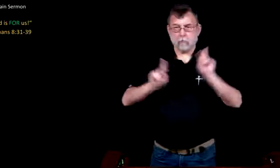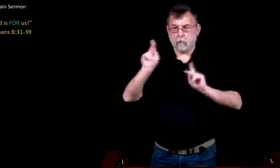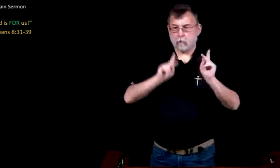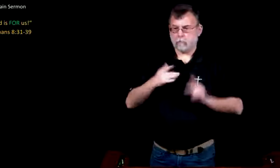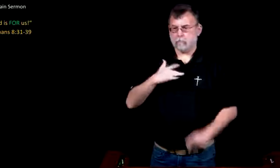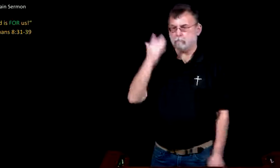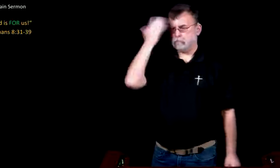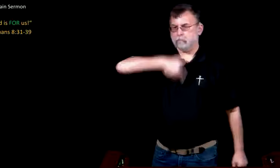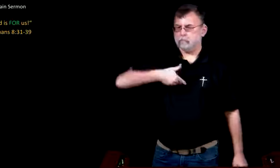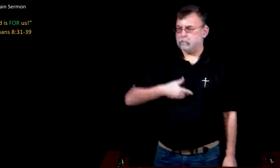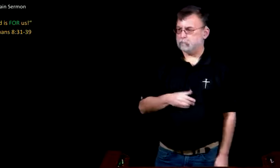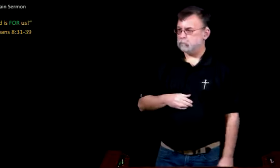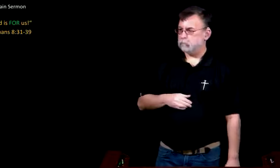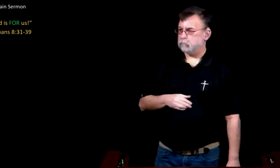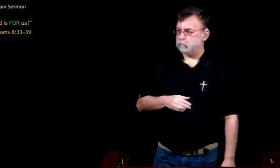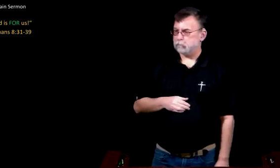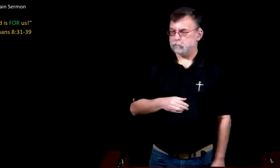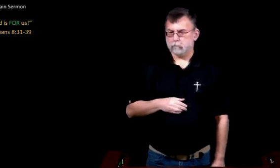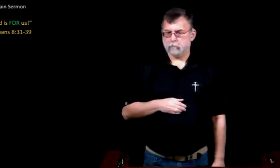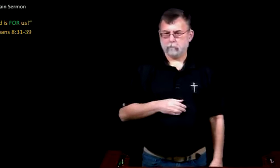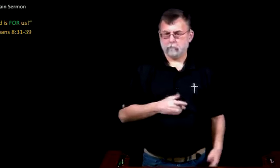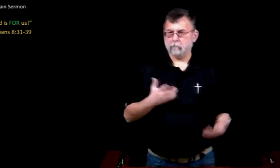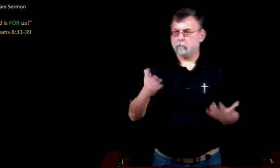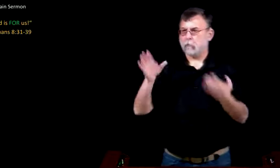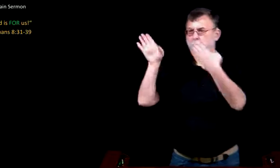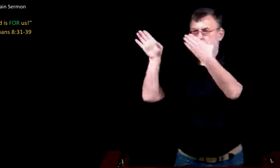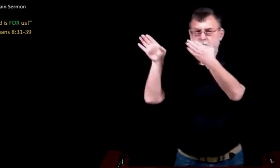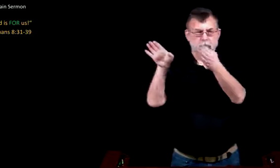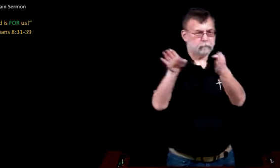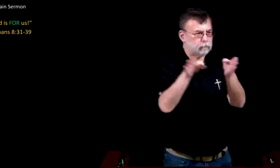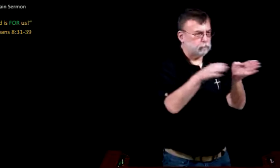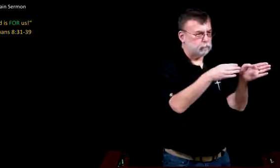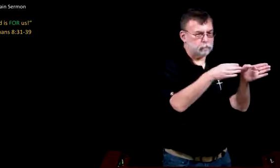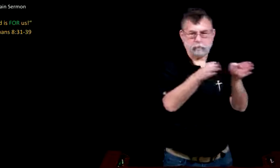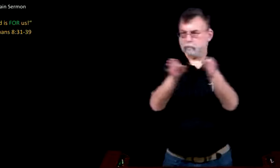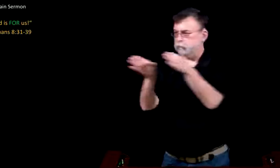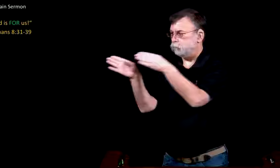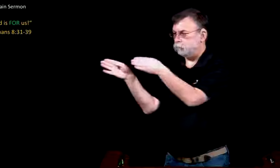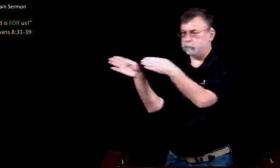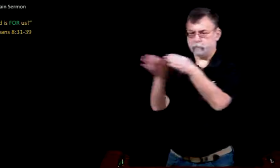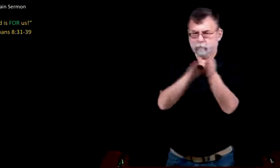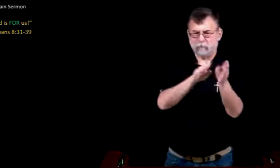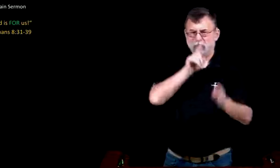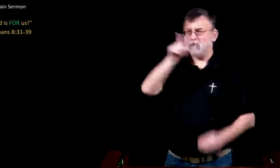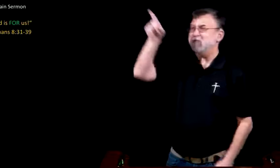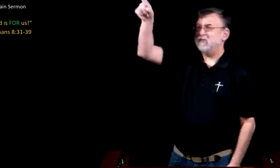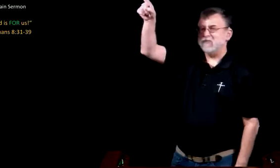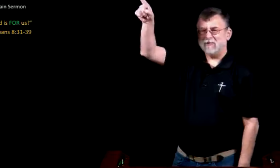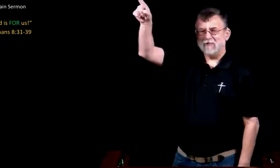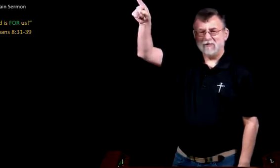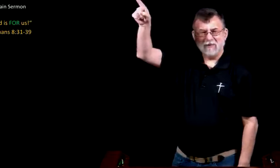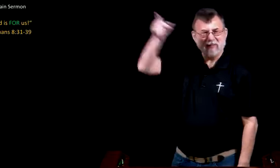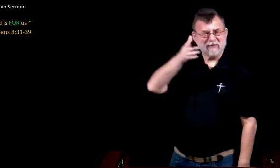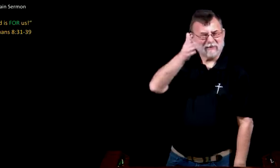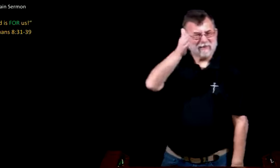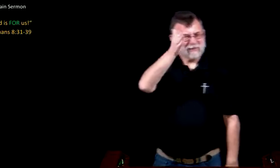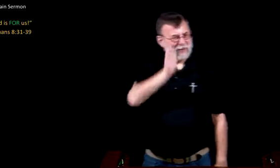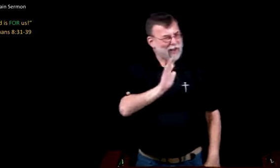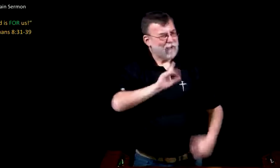today? Often people might overlook this or not put a lot of focus on this. They're focused on other things in life, but we really need to be